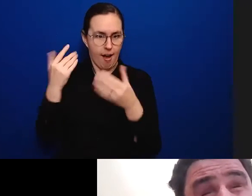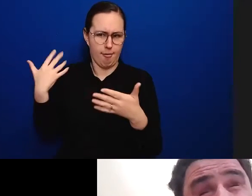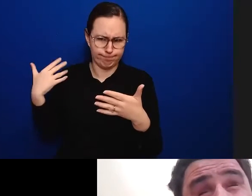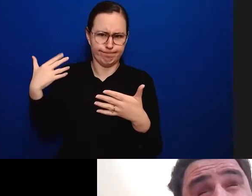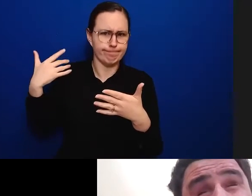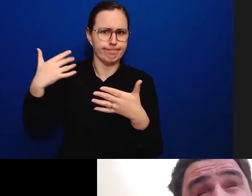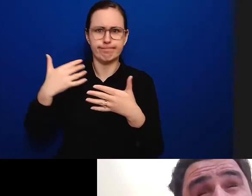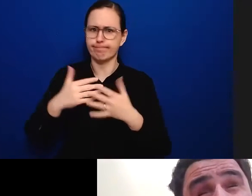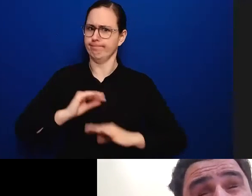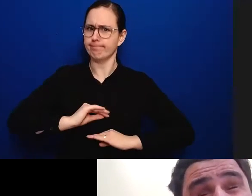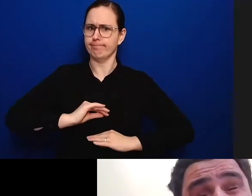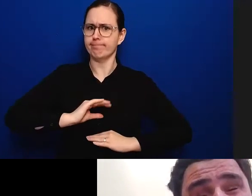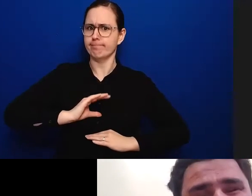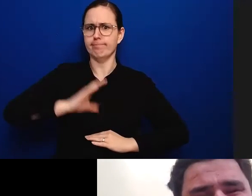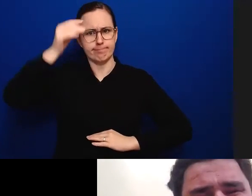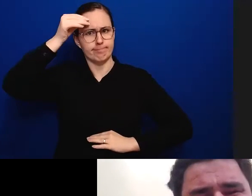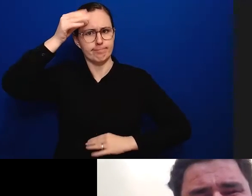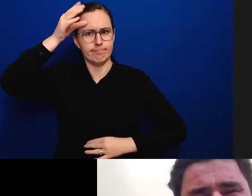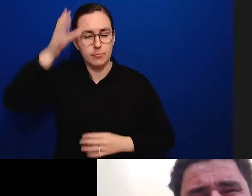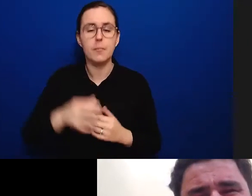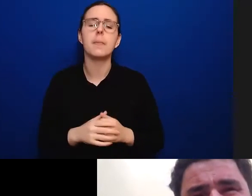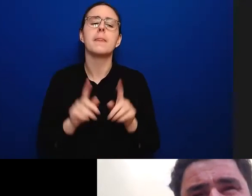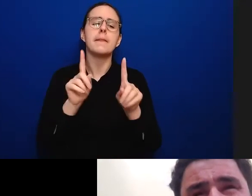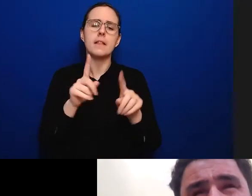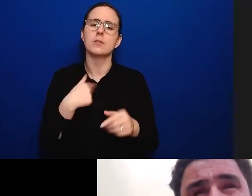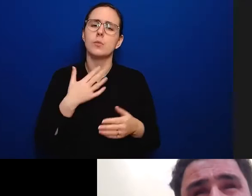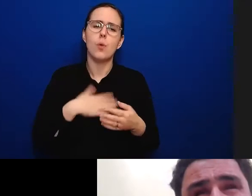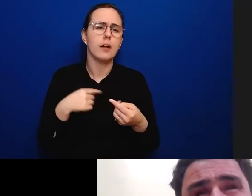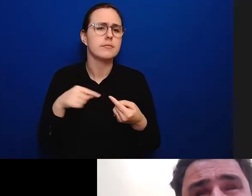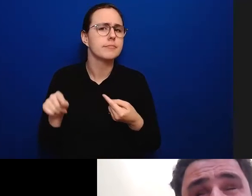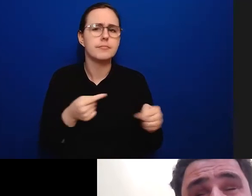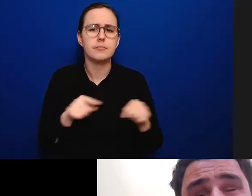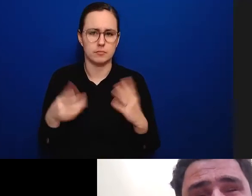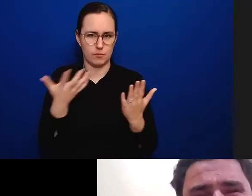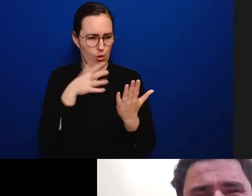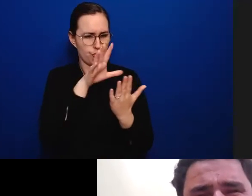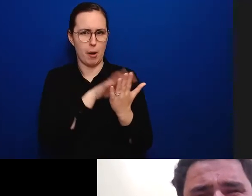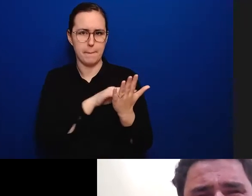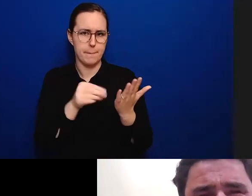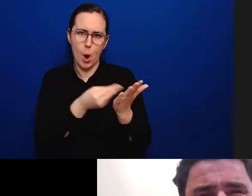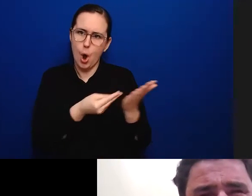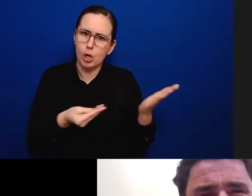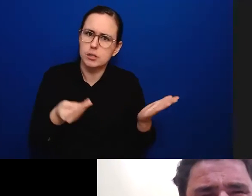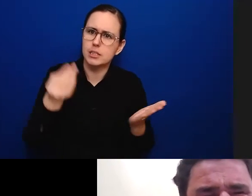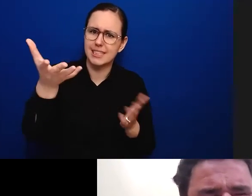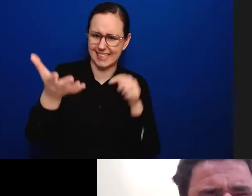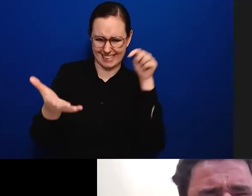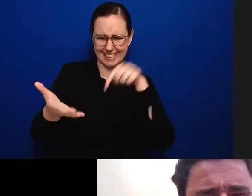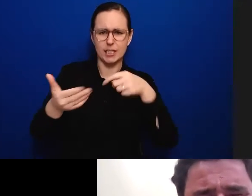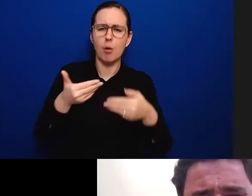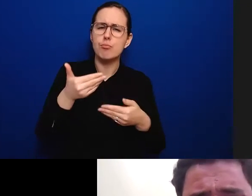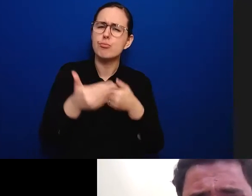process, where I have experienced the real experiences of the OPDs, and specifically in their involvement and how